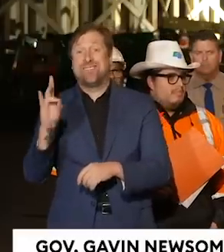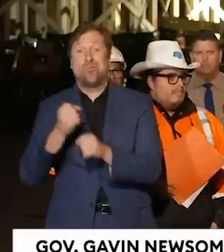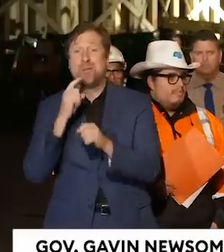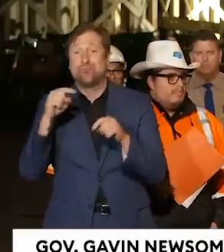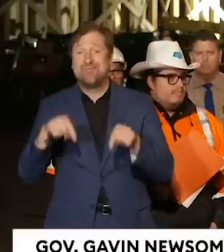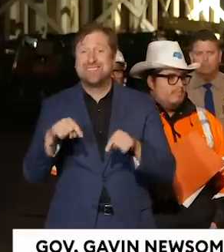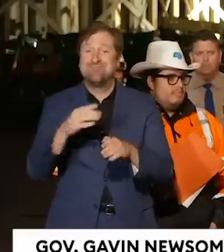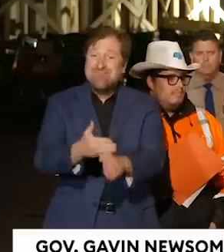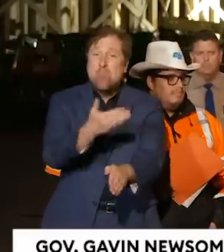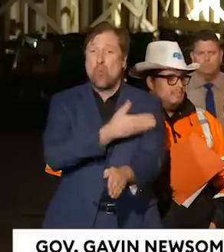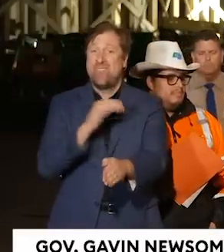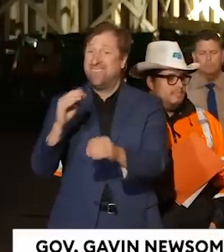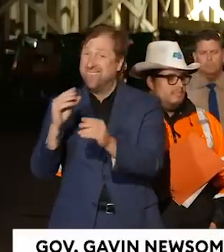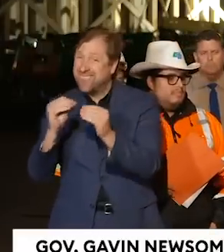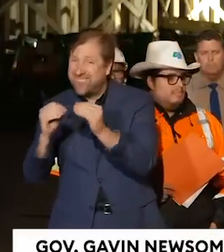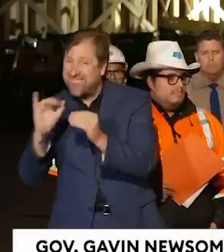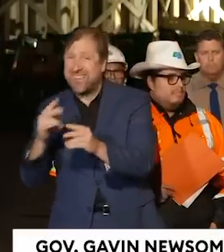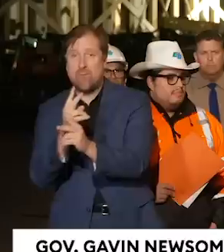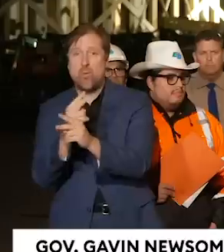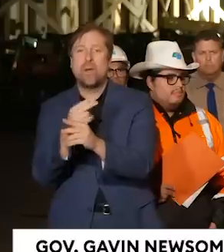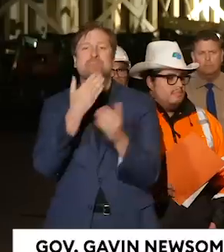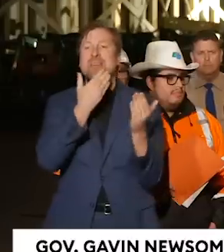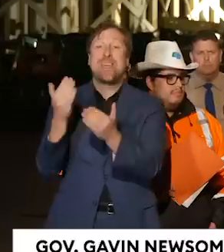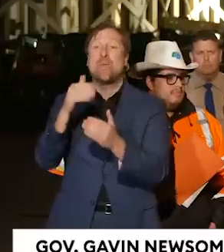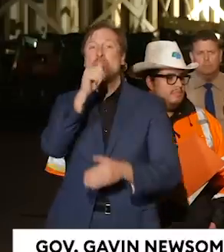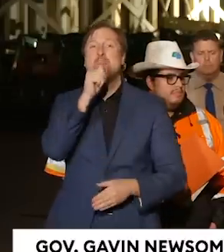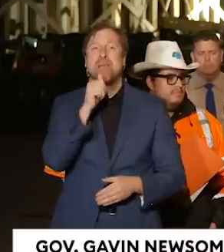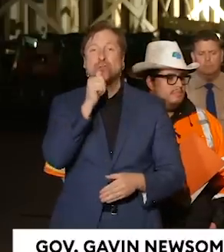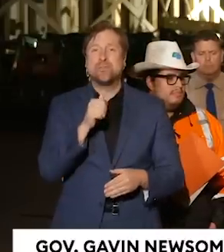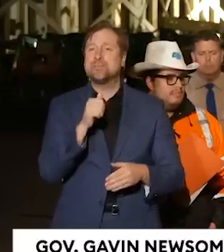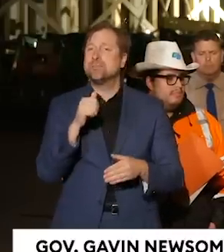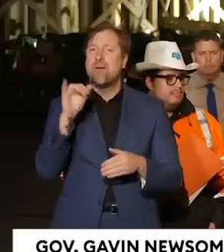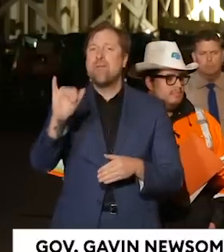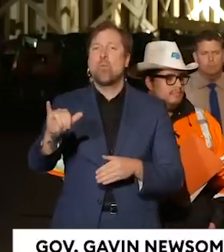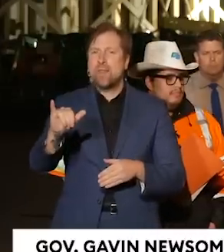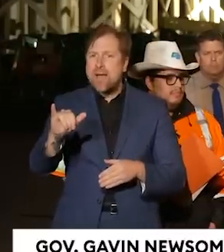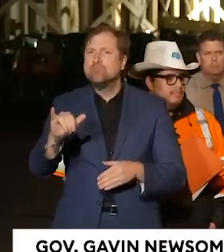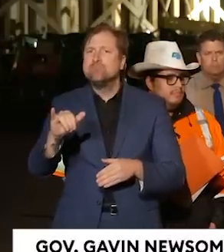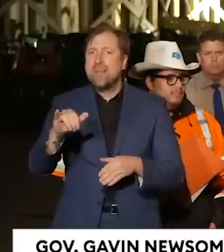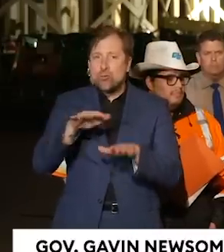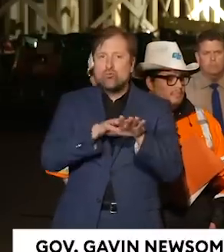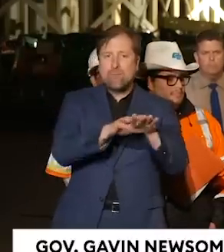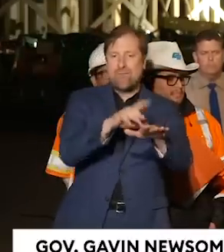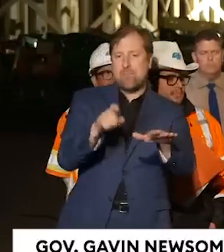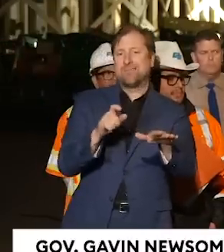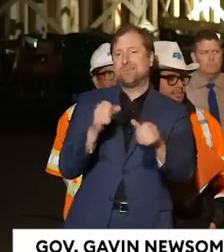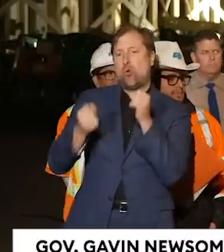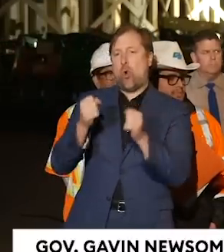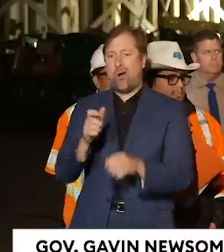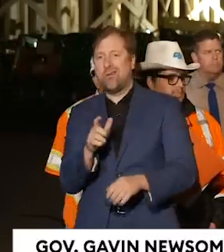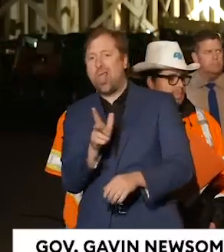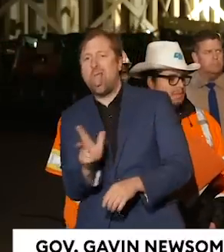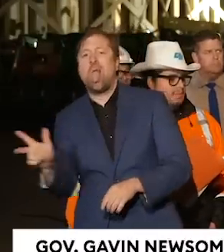thank Angelenos for their patience. Just a few more days of following the detours, so we continue to urge that everybody exercise